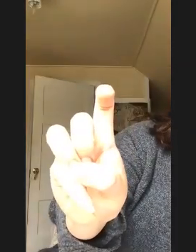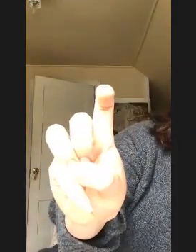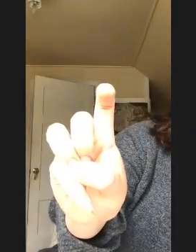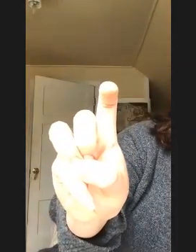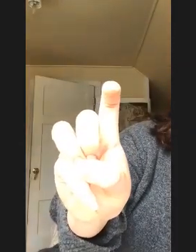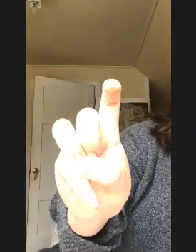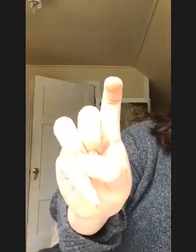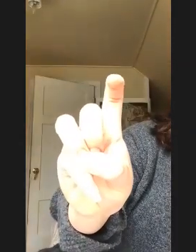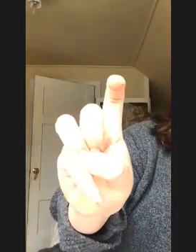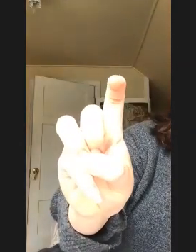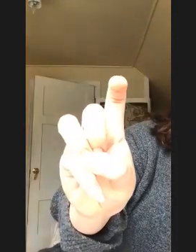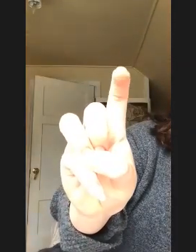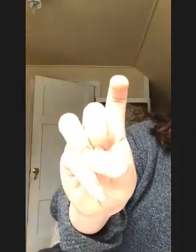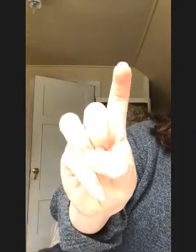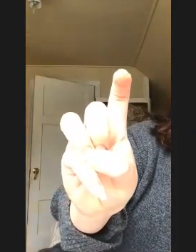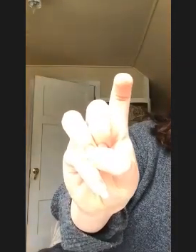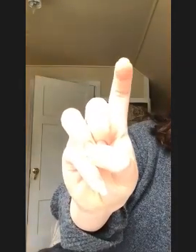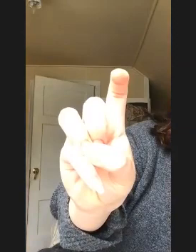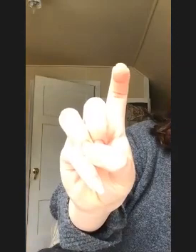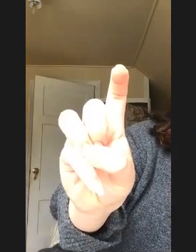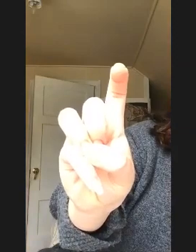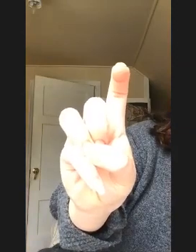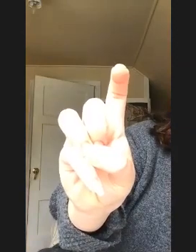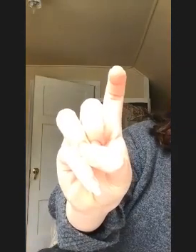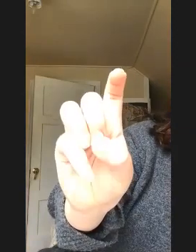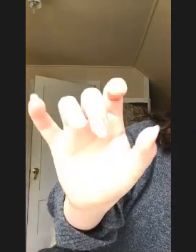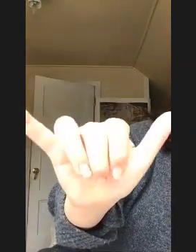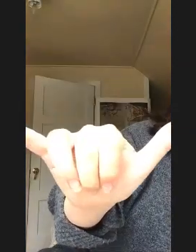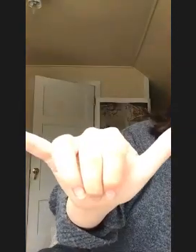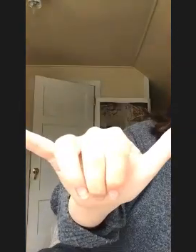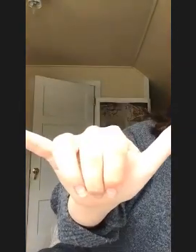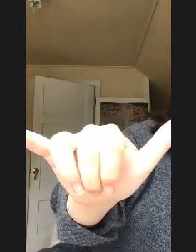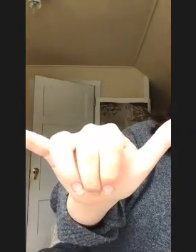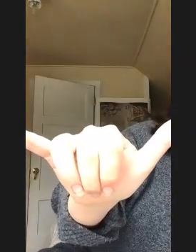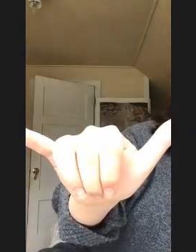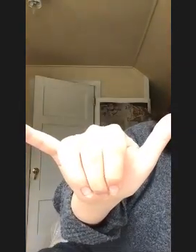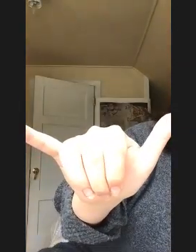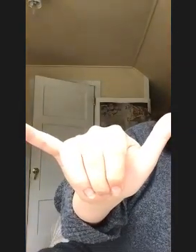X with your pointer finger, X, Y,